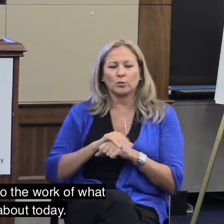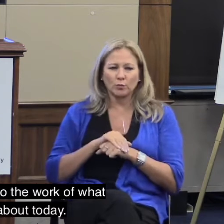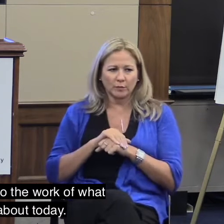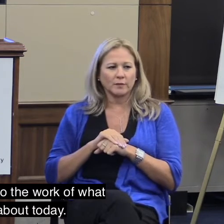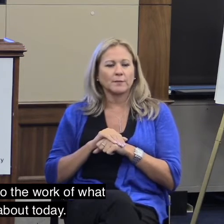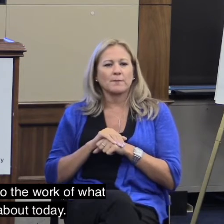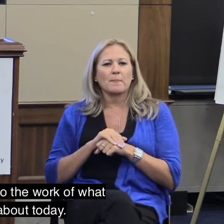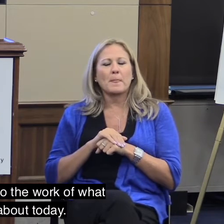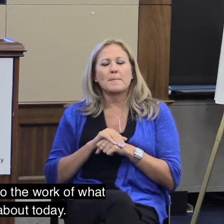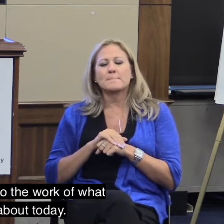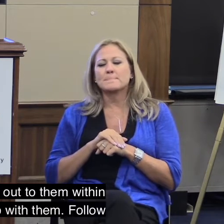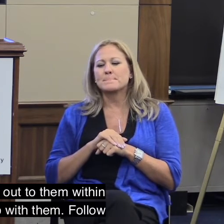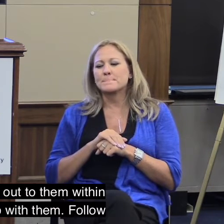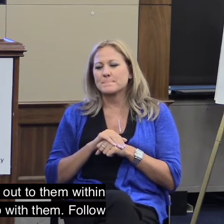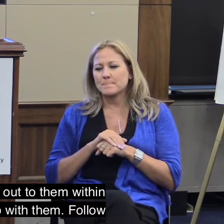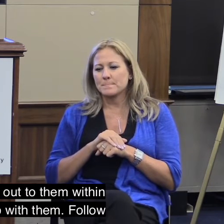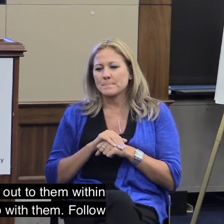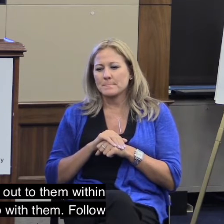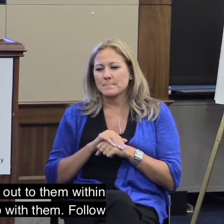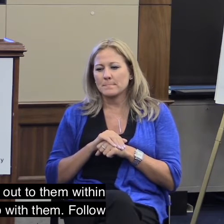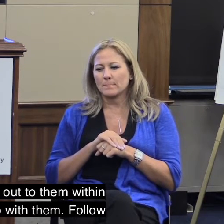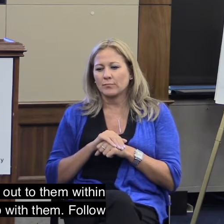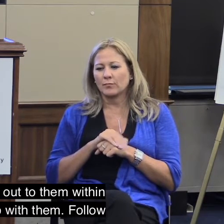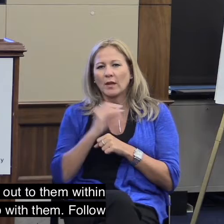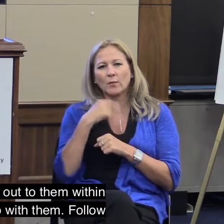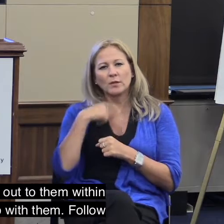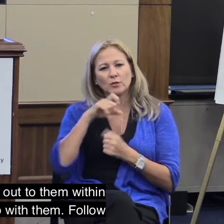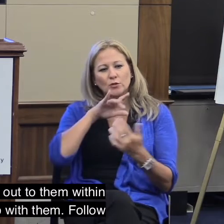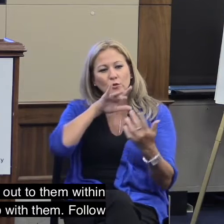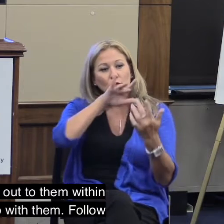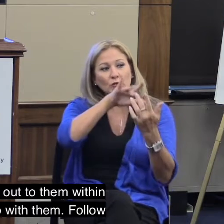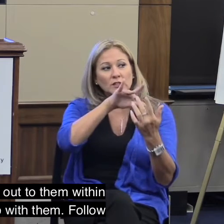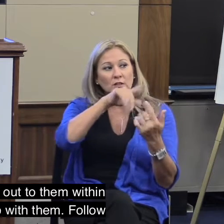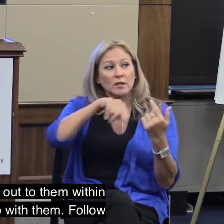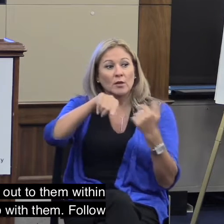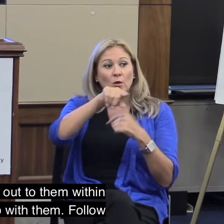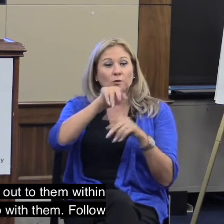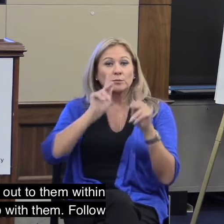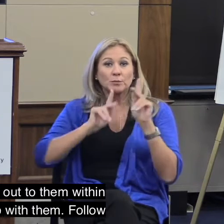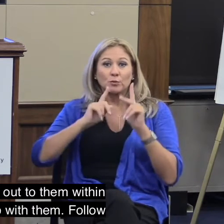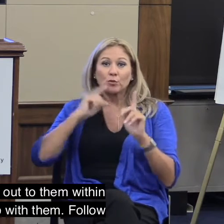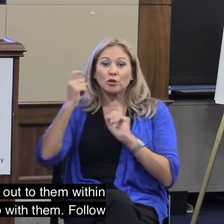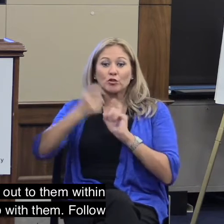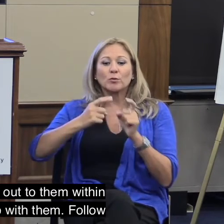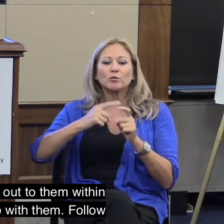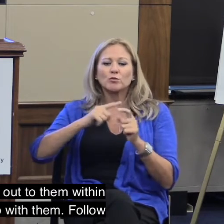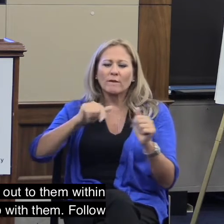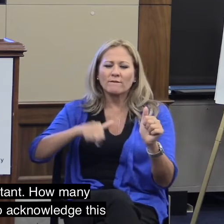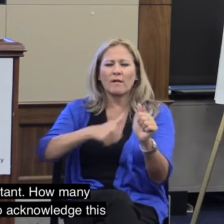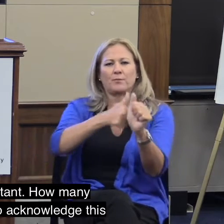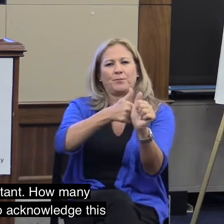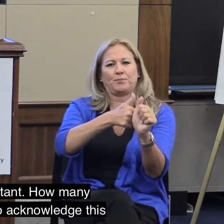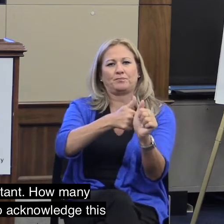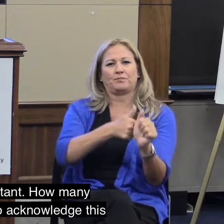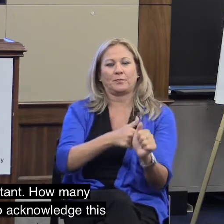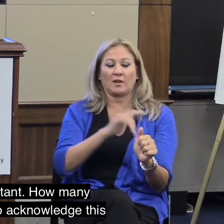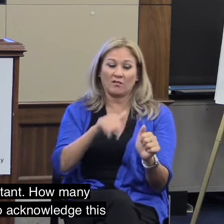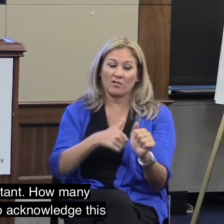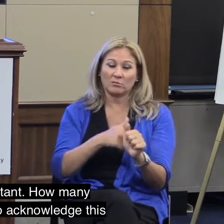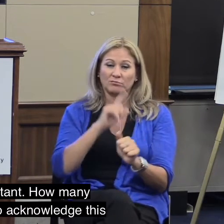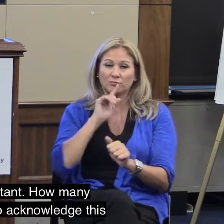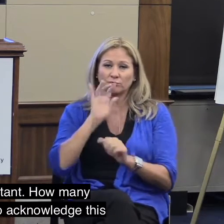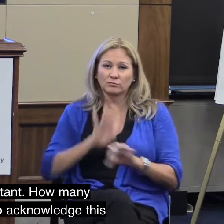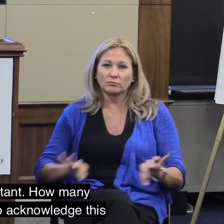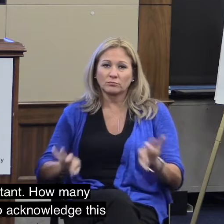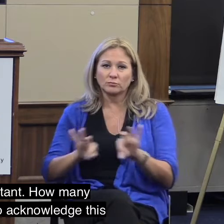be talking about today. And then we need to reach out to them within the next 3 days to follow up with them. Follow-up is also critically